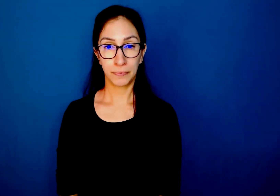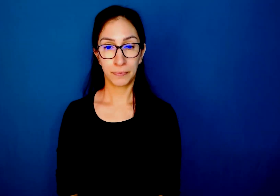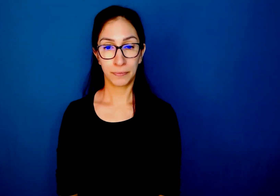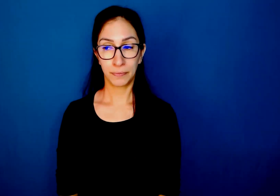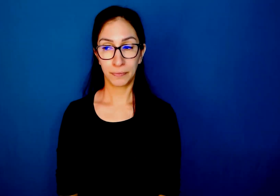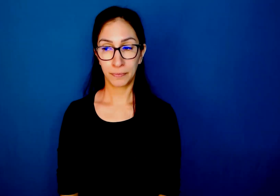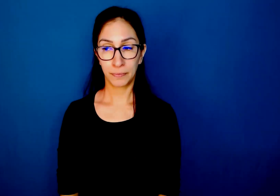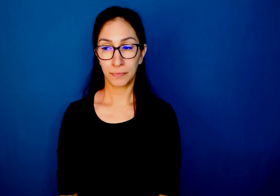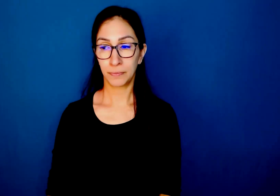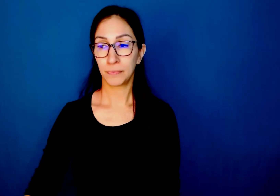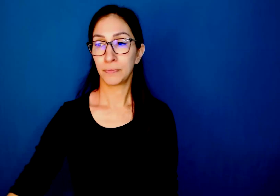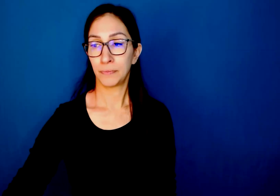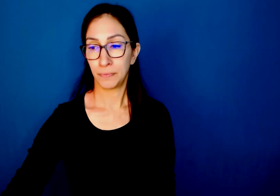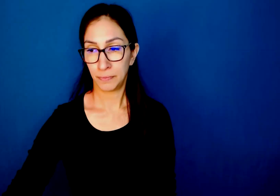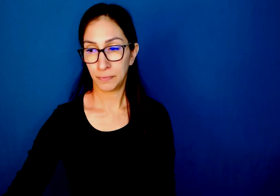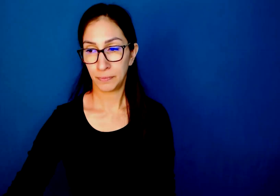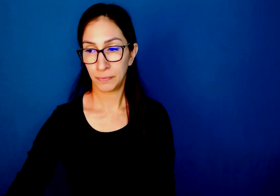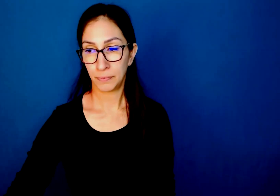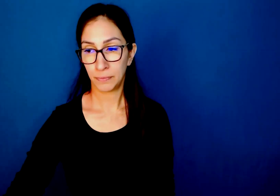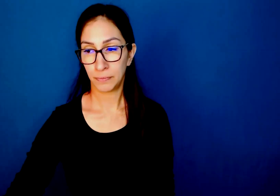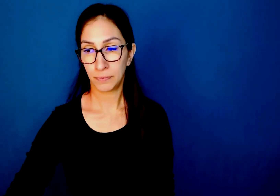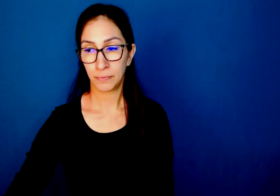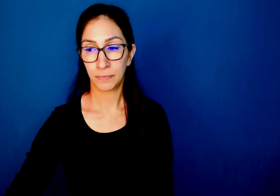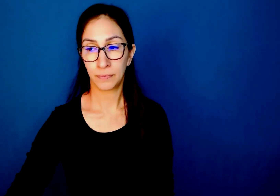I'm on the CSS Tricks homepage. That's